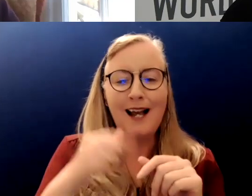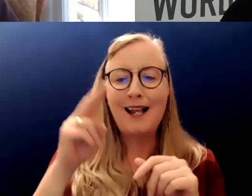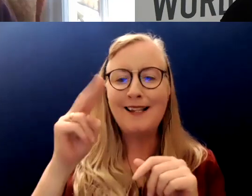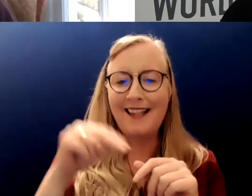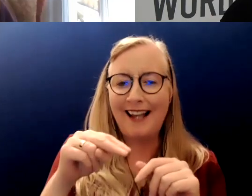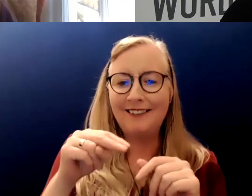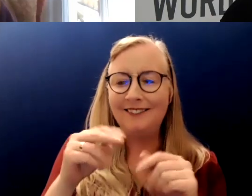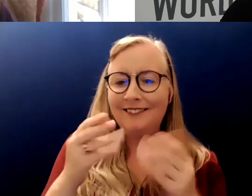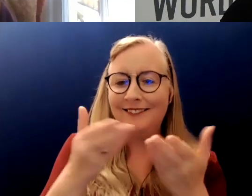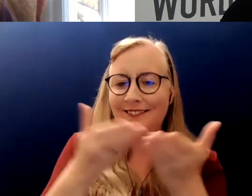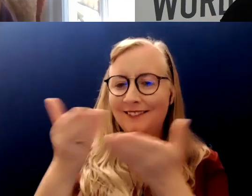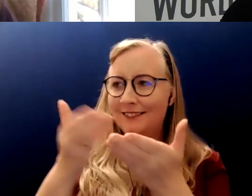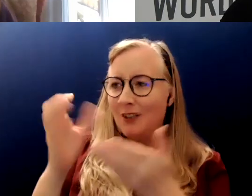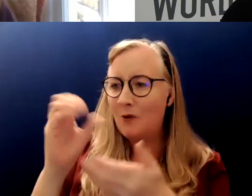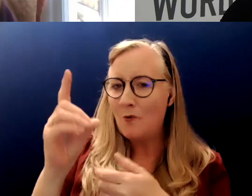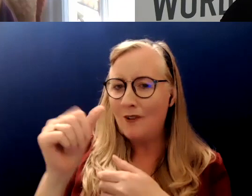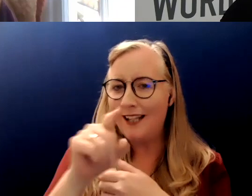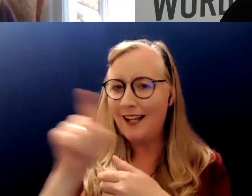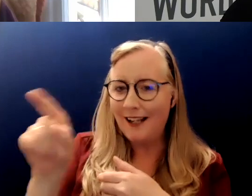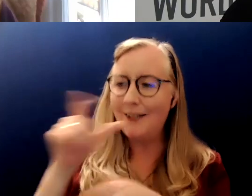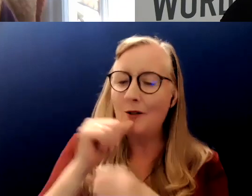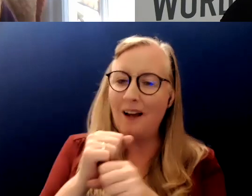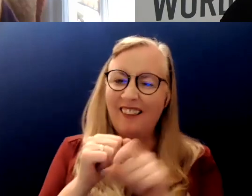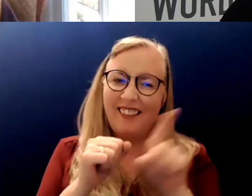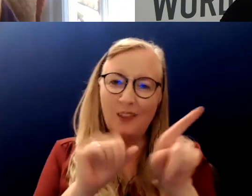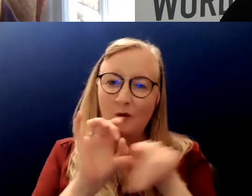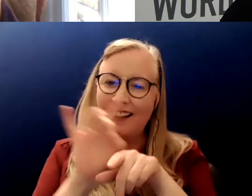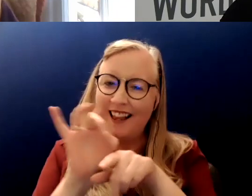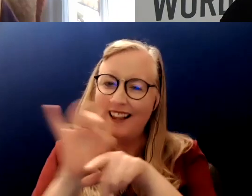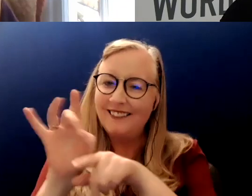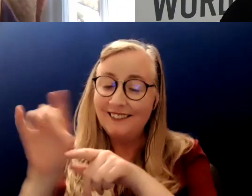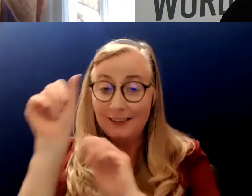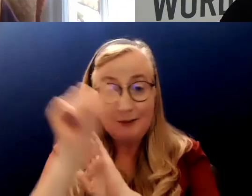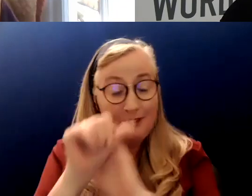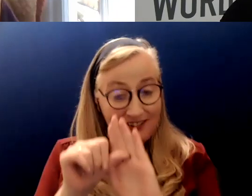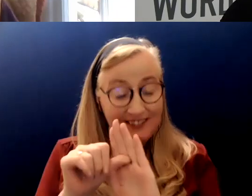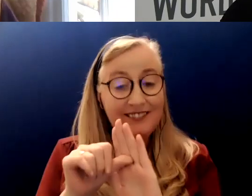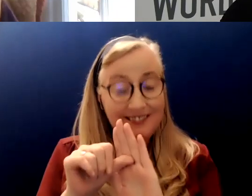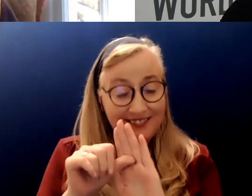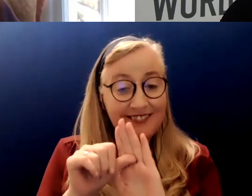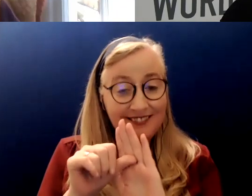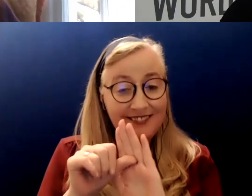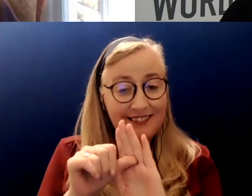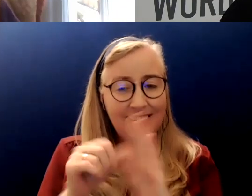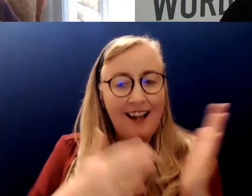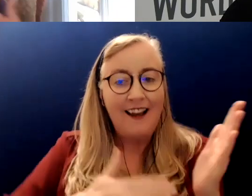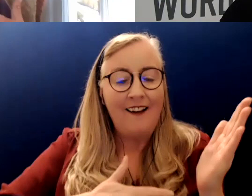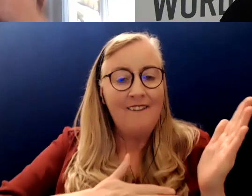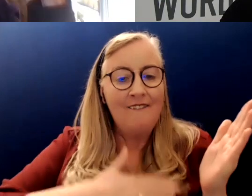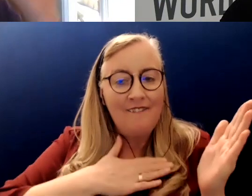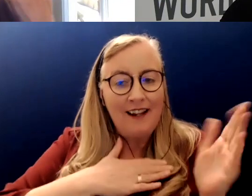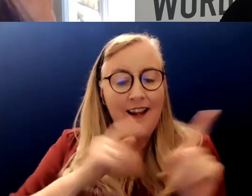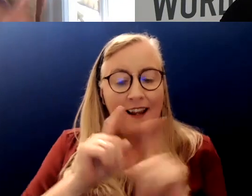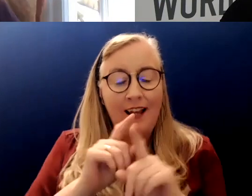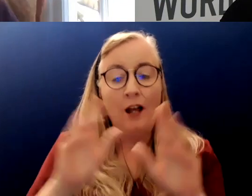and talk about those experiences. And it just, it felt like such a